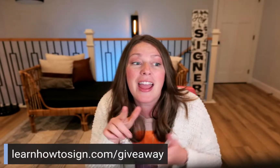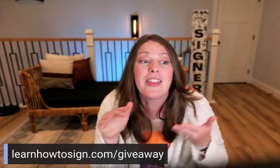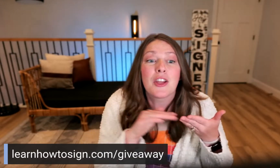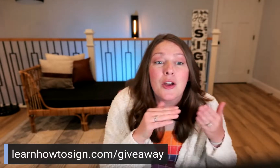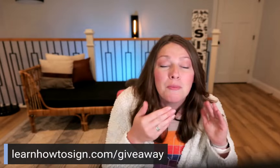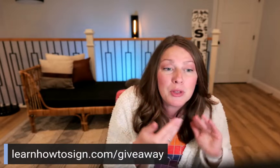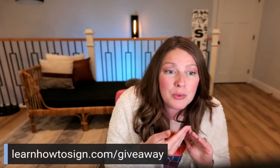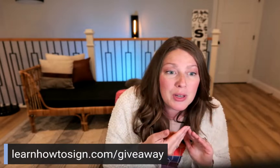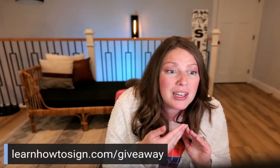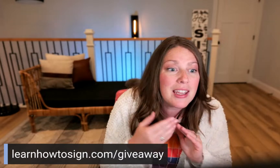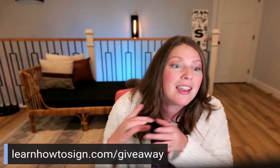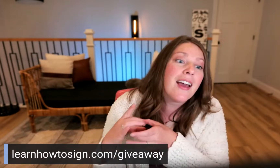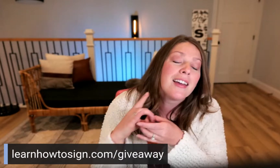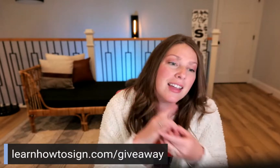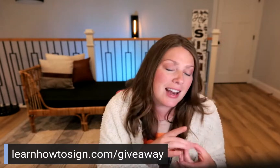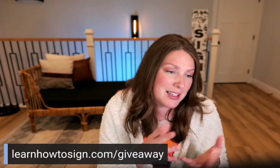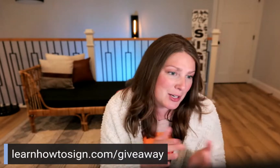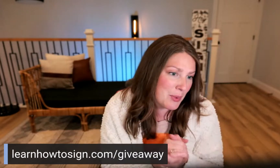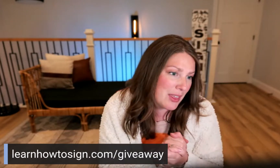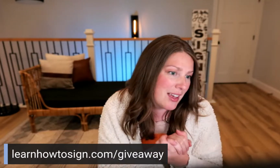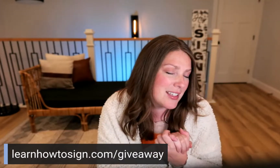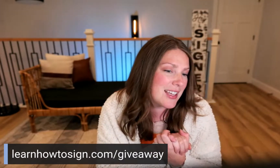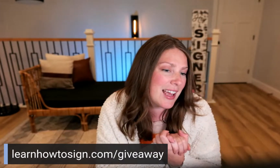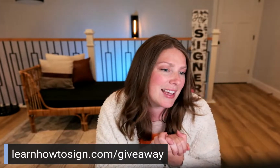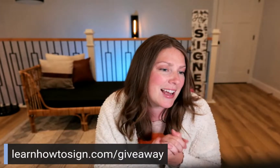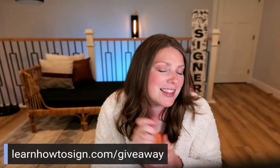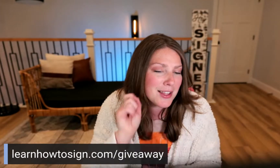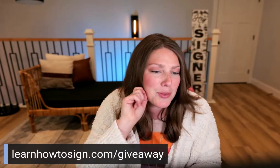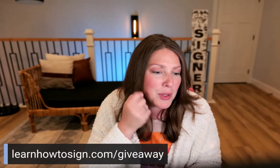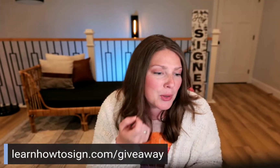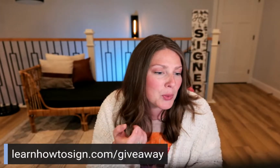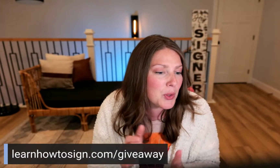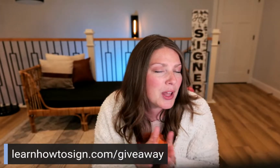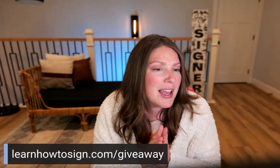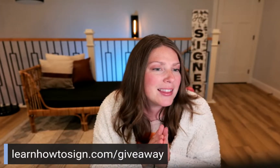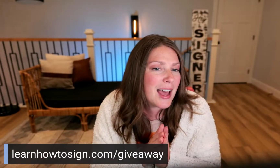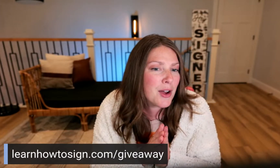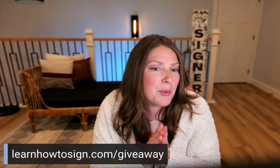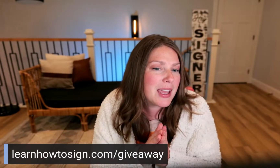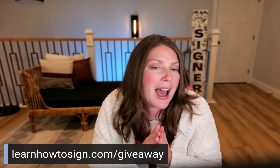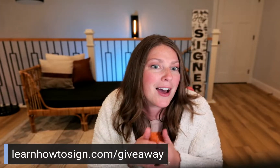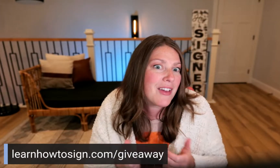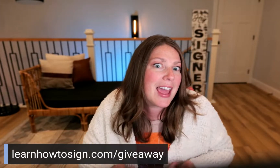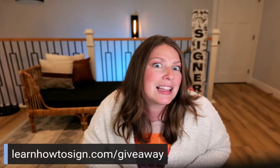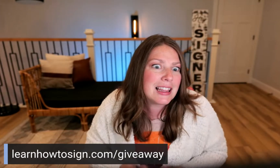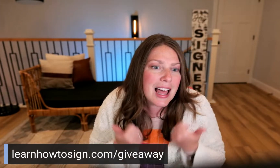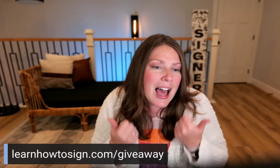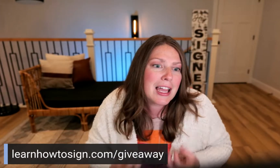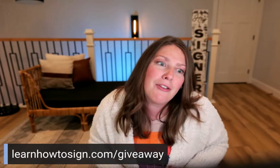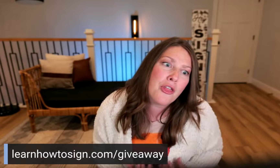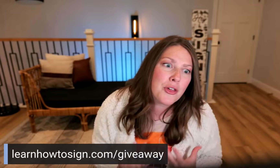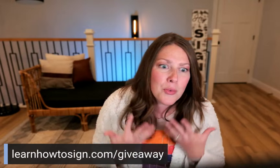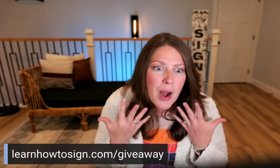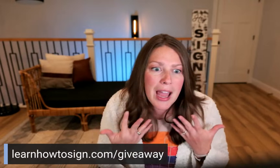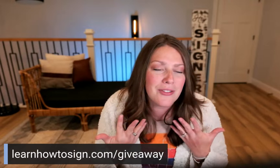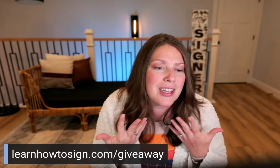the community connected with it. And I think that's really cool that we have a live,